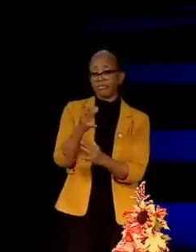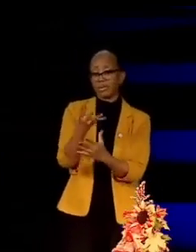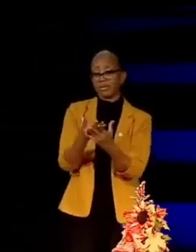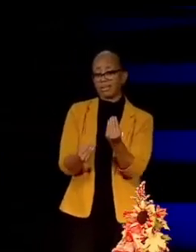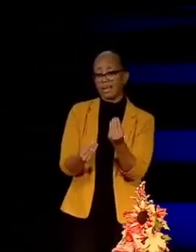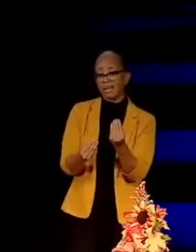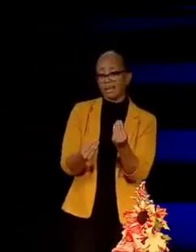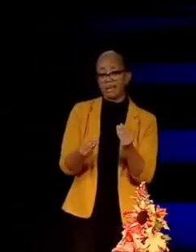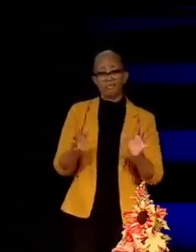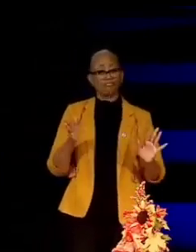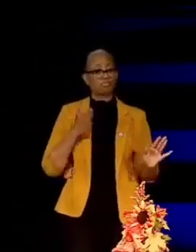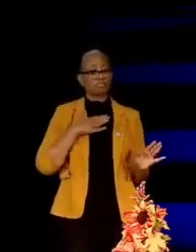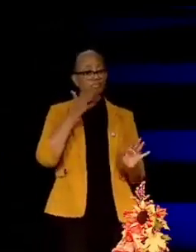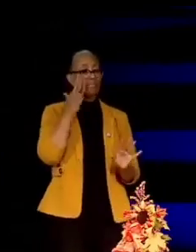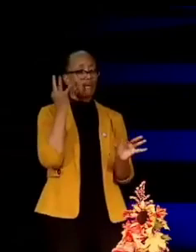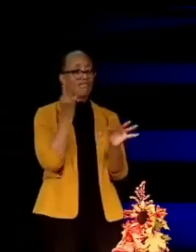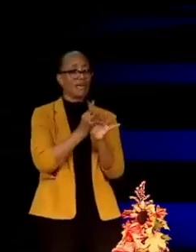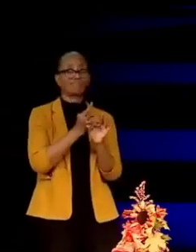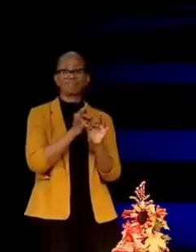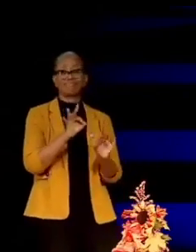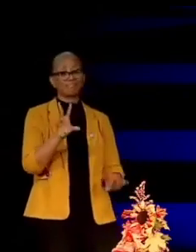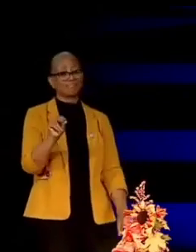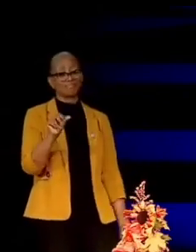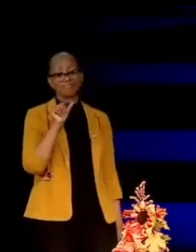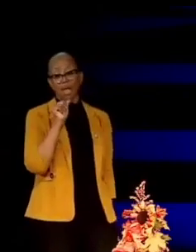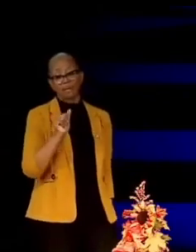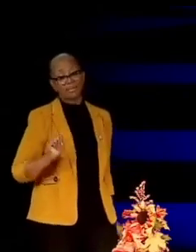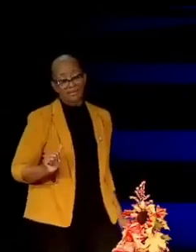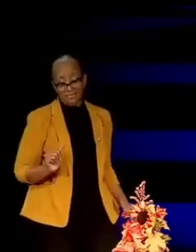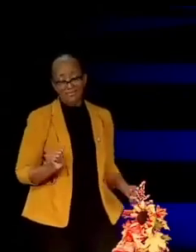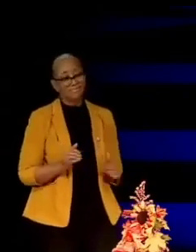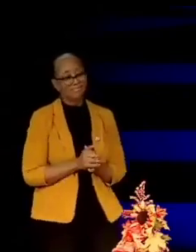something crazy faith. Saying not so.